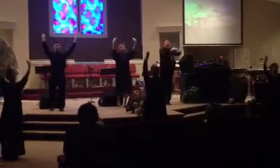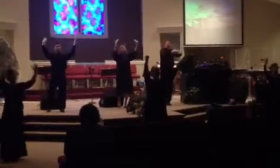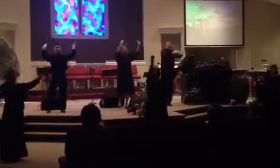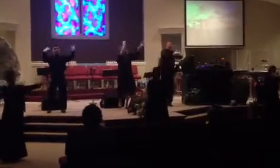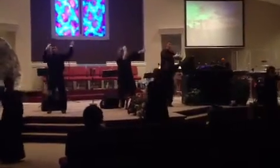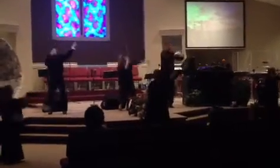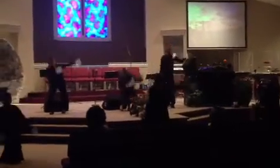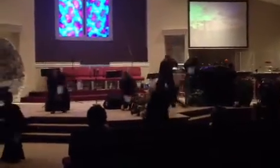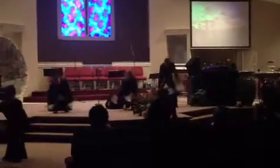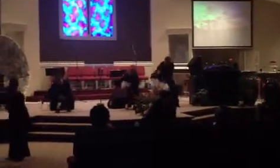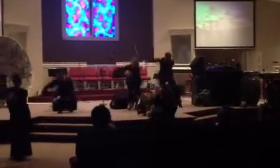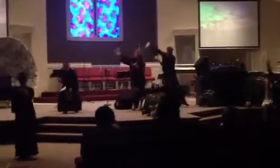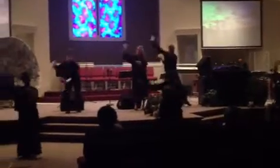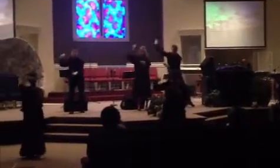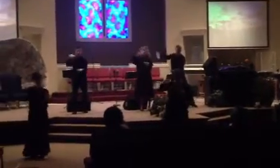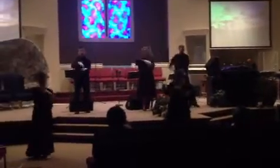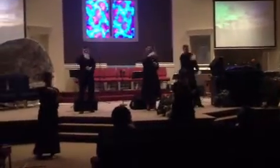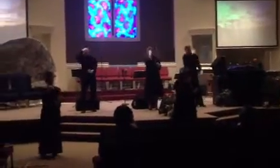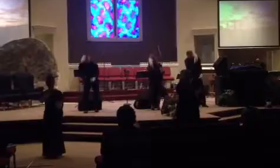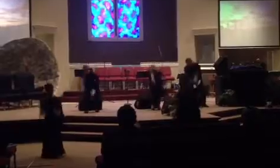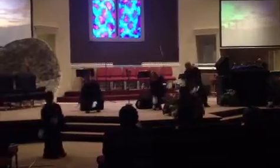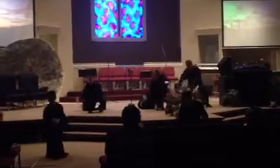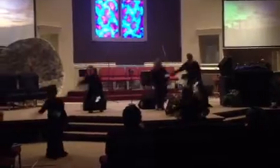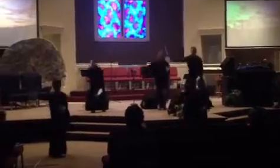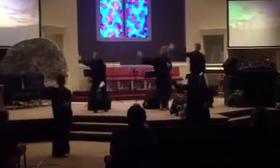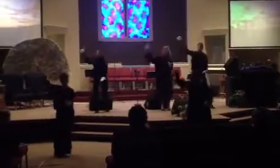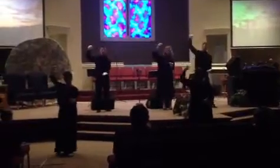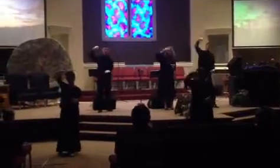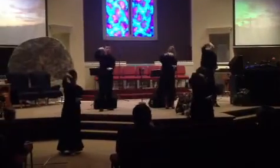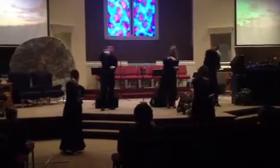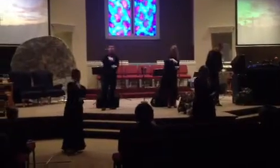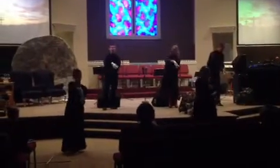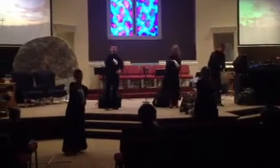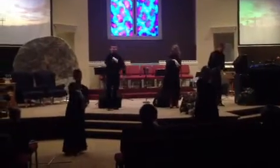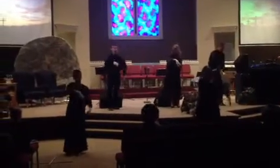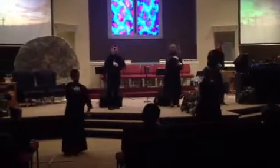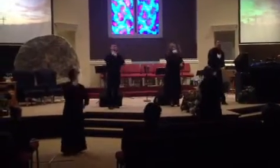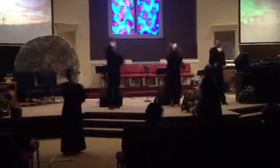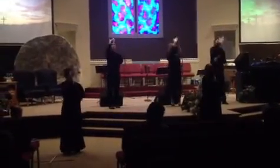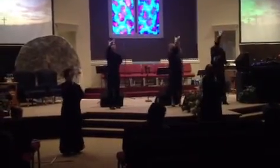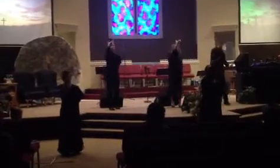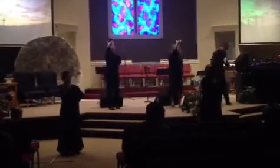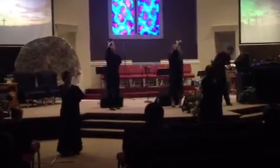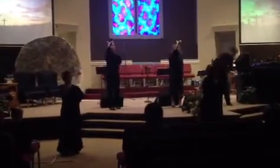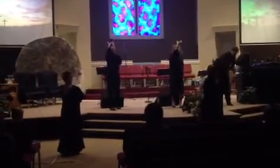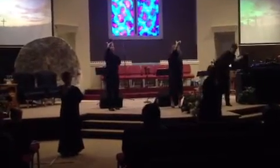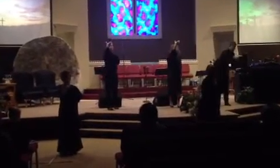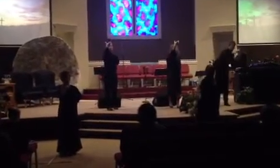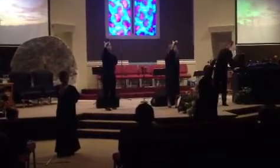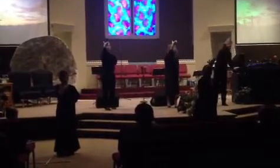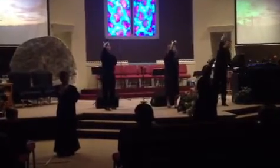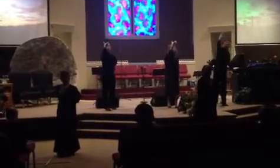I can do is fall down on my knees and cry, holy,